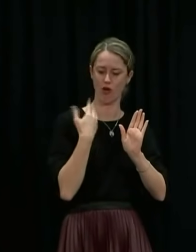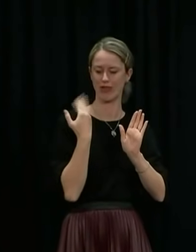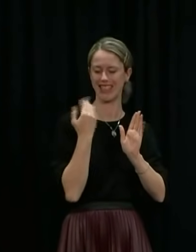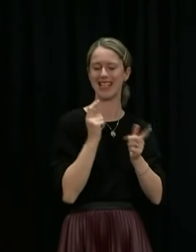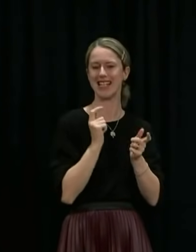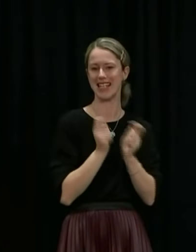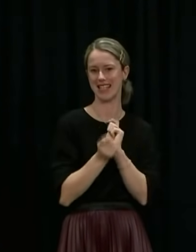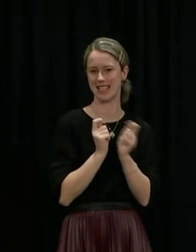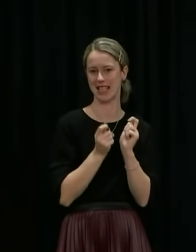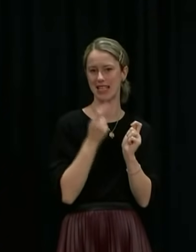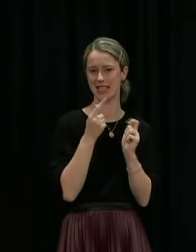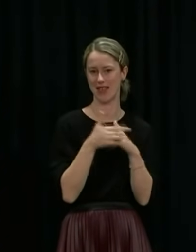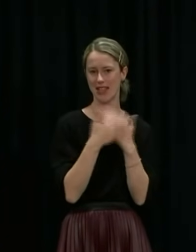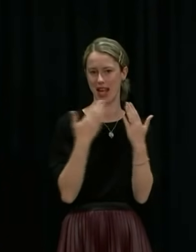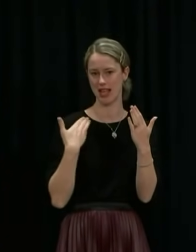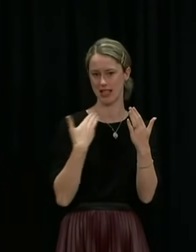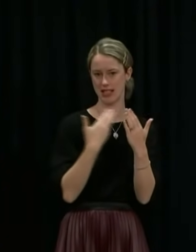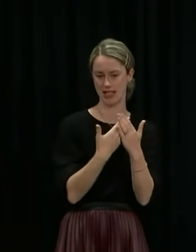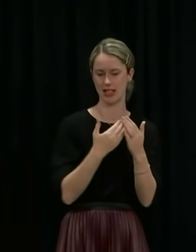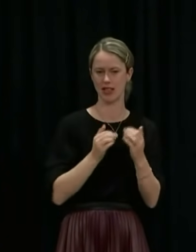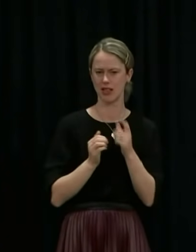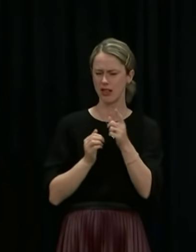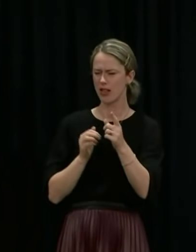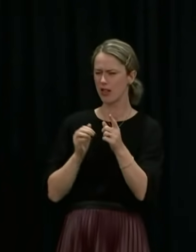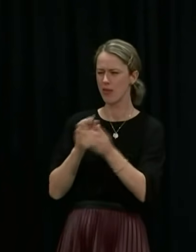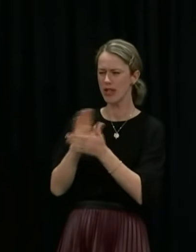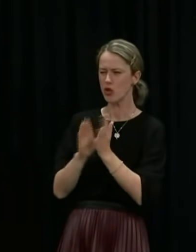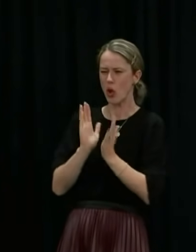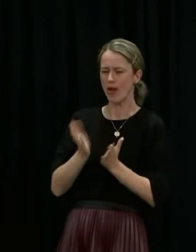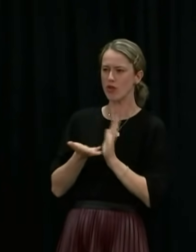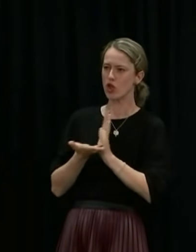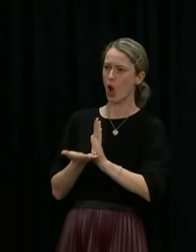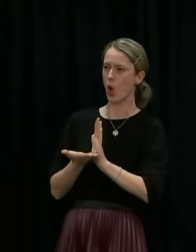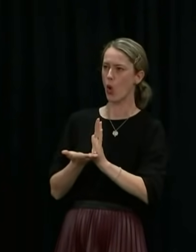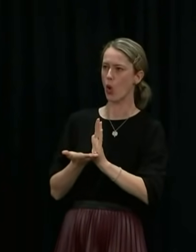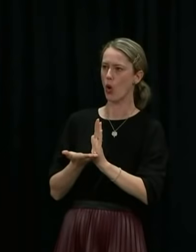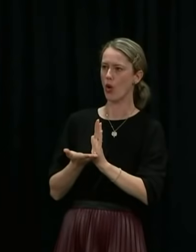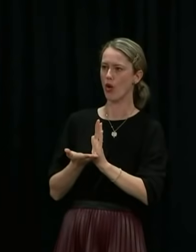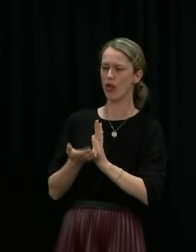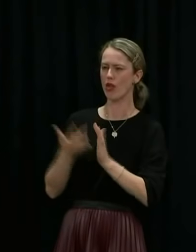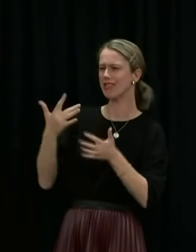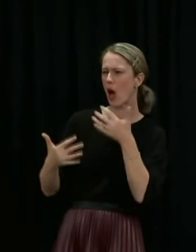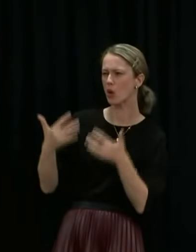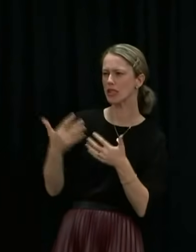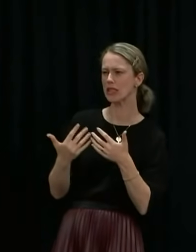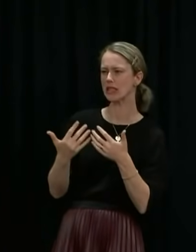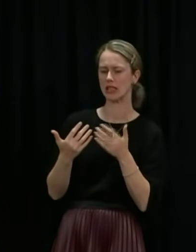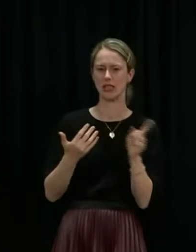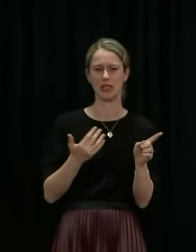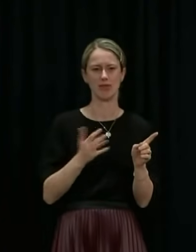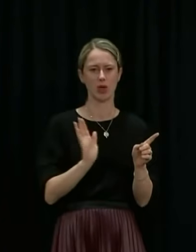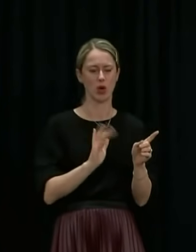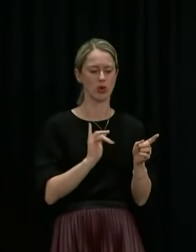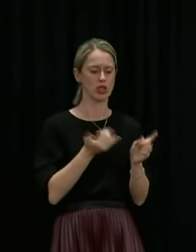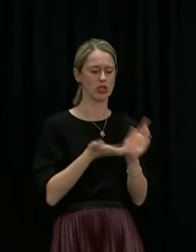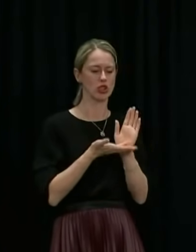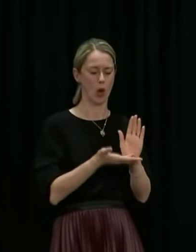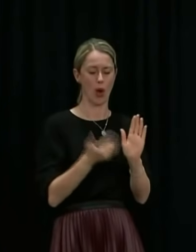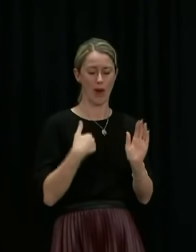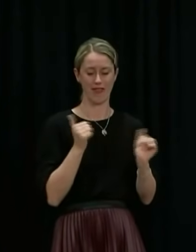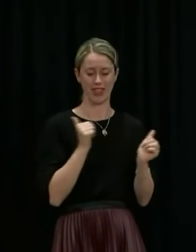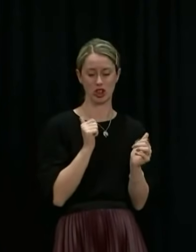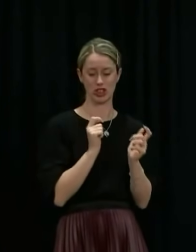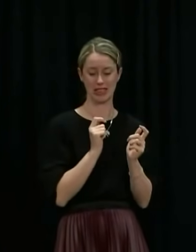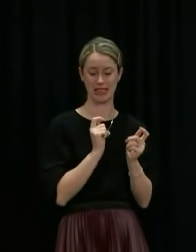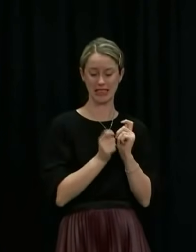test in the last 7 days. So they didn't show a negative test at that point, it was just that they had. They're just required to show that they have a test, and this is the point the